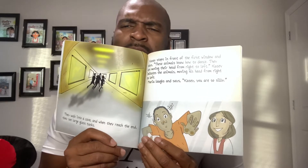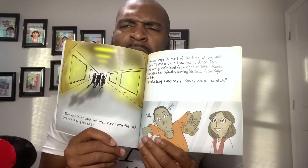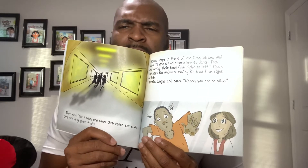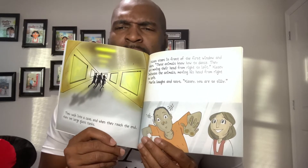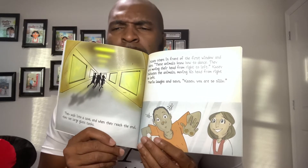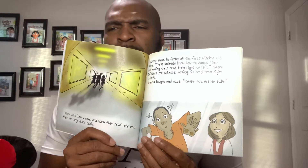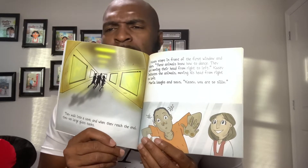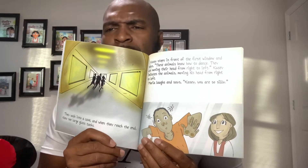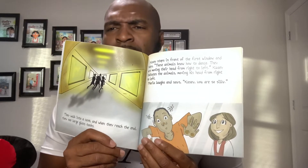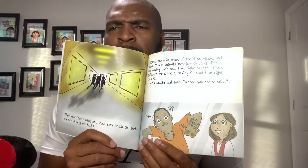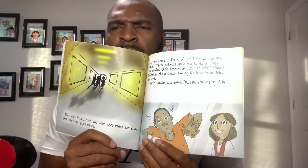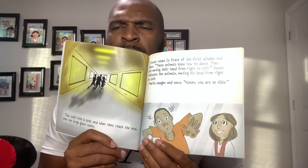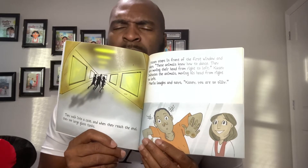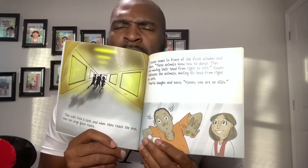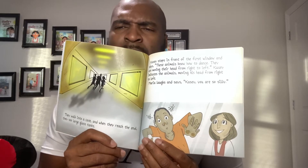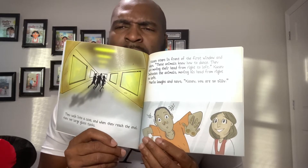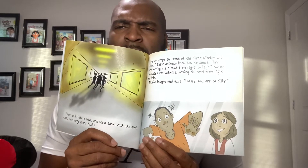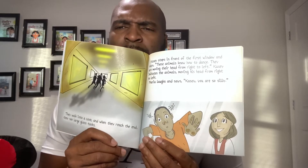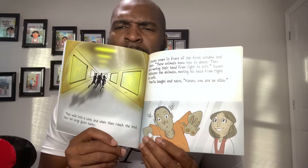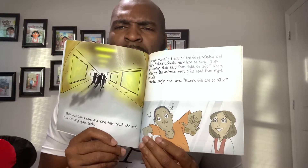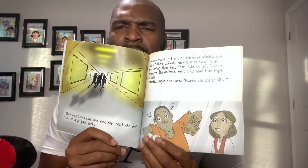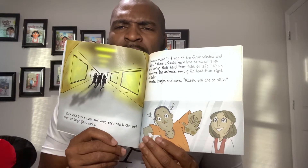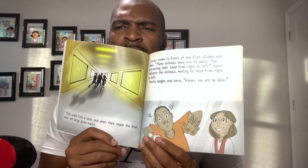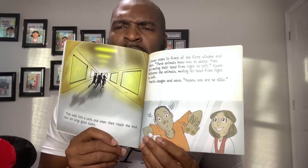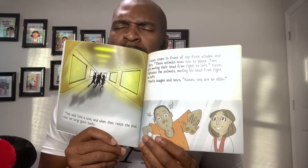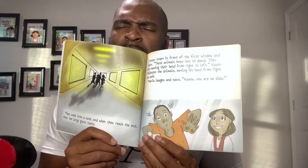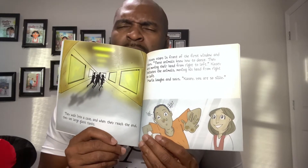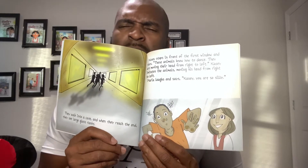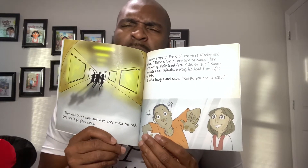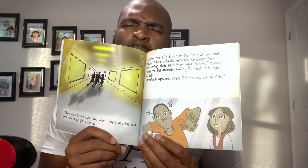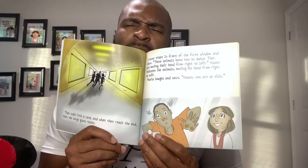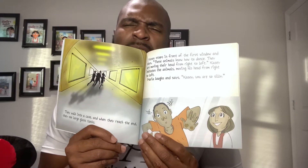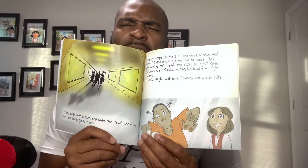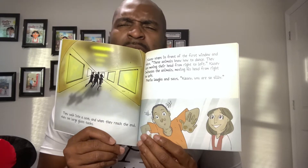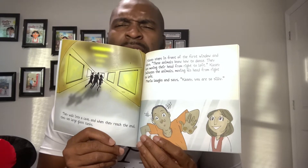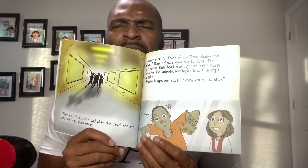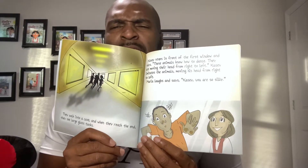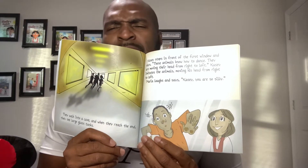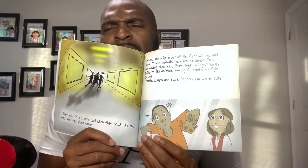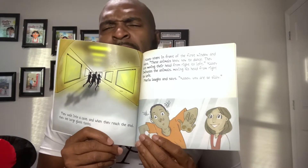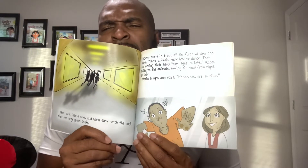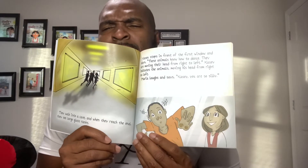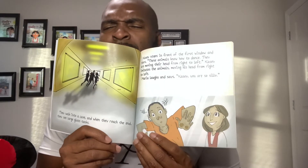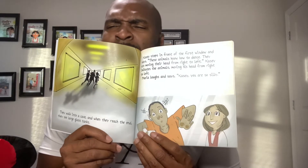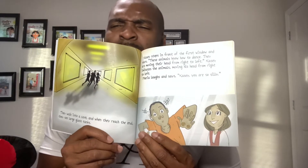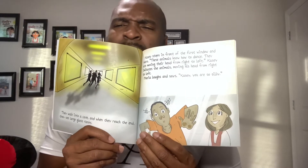Casey imitates the animals moving his head from right to left. Maria laughs and says, "Casey, you're so